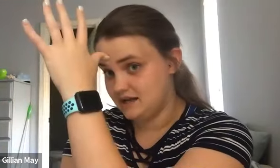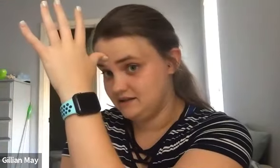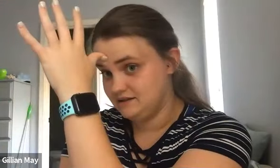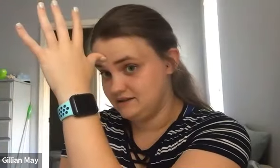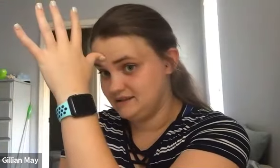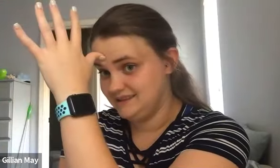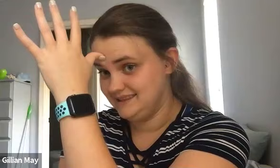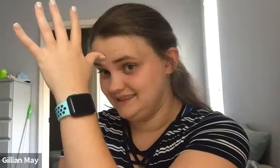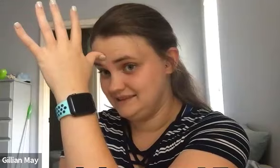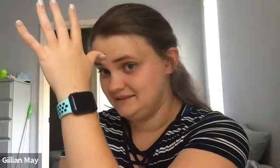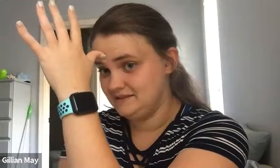dad,